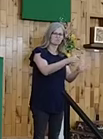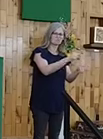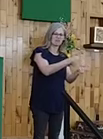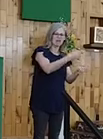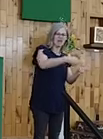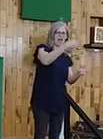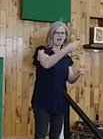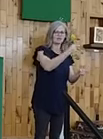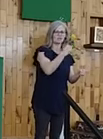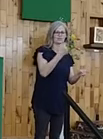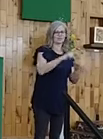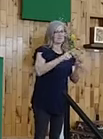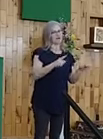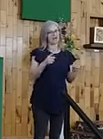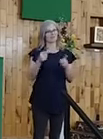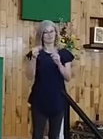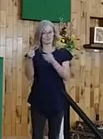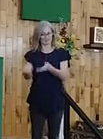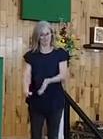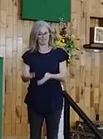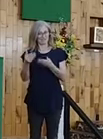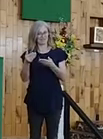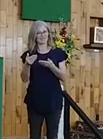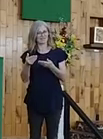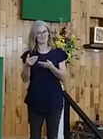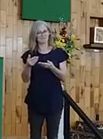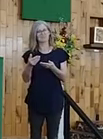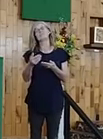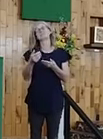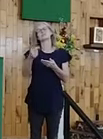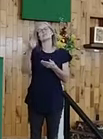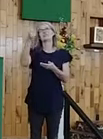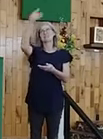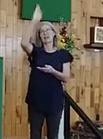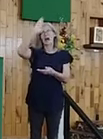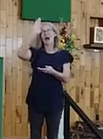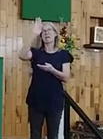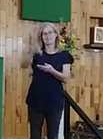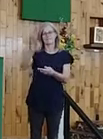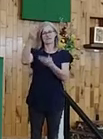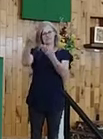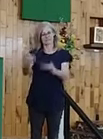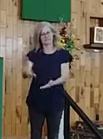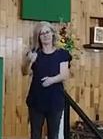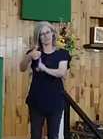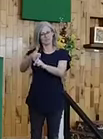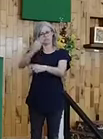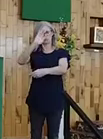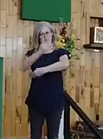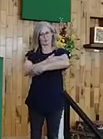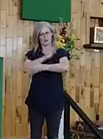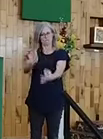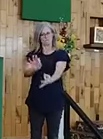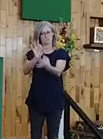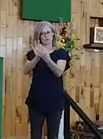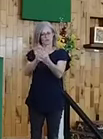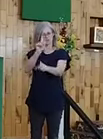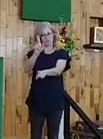the oath, which was taken after the law, appoints a son who has been made perfect